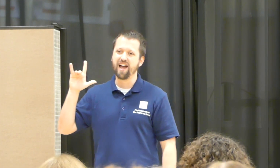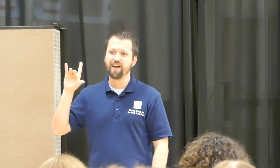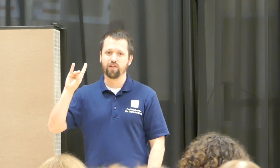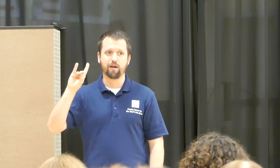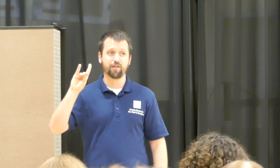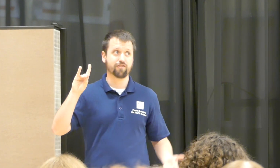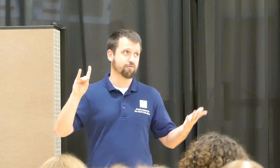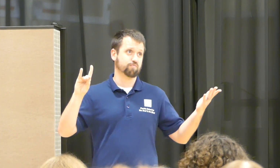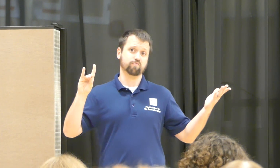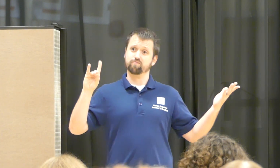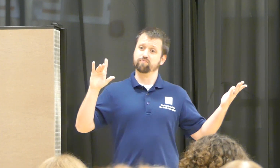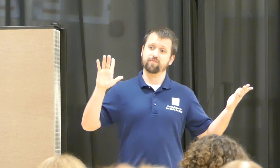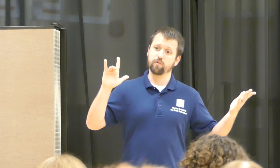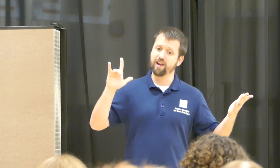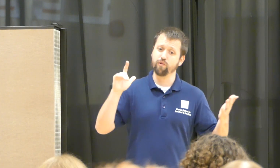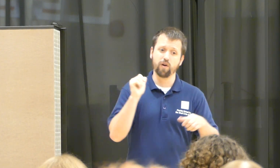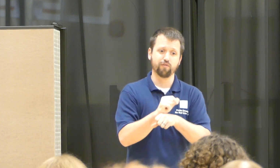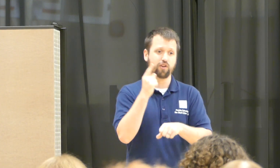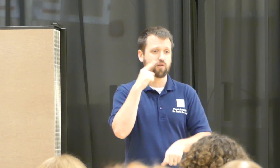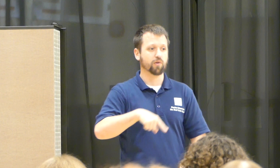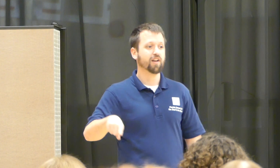25 llamas. Whatever works for you.